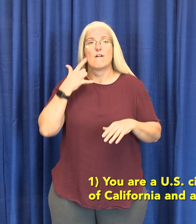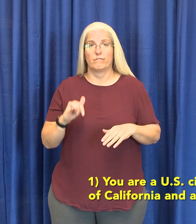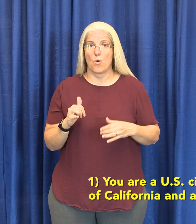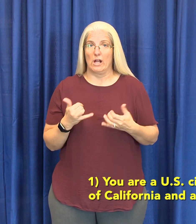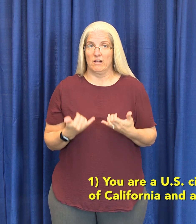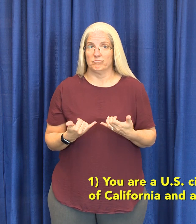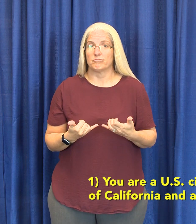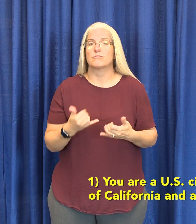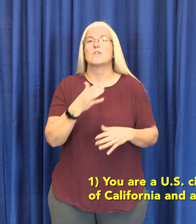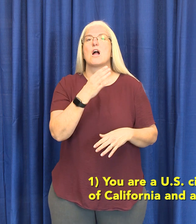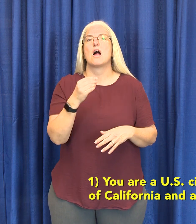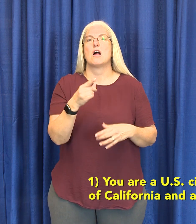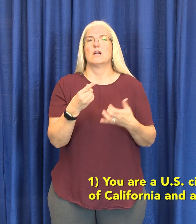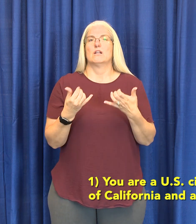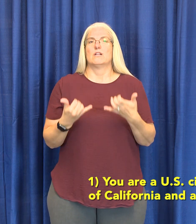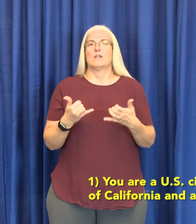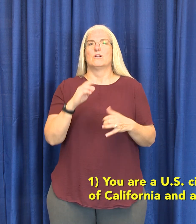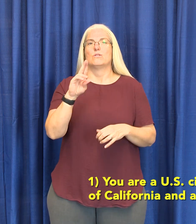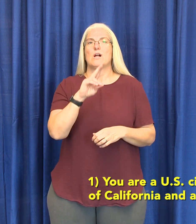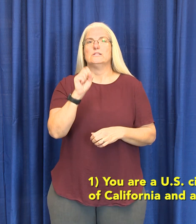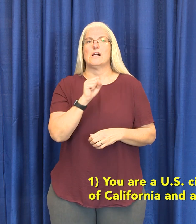least 16 years old.